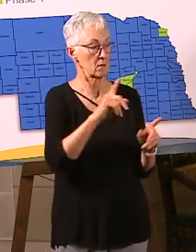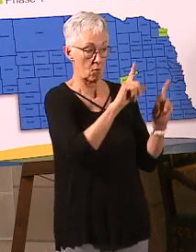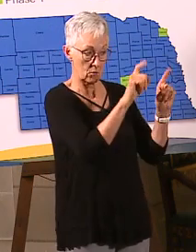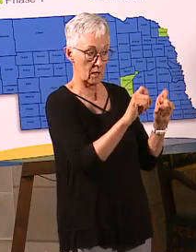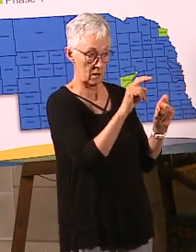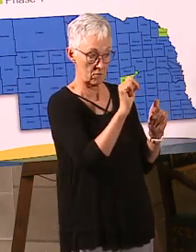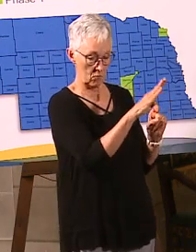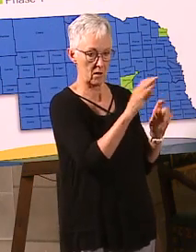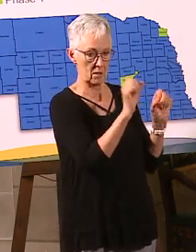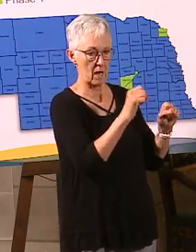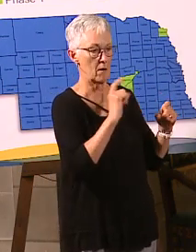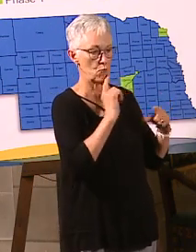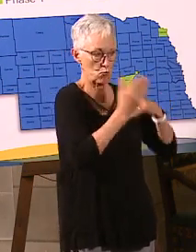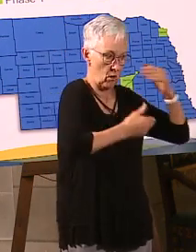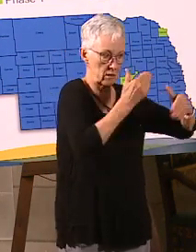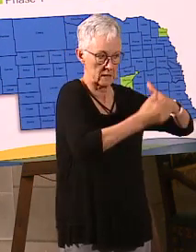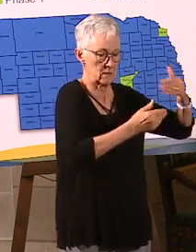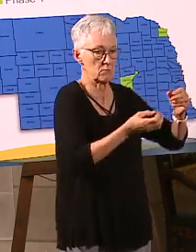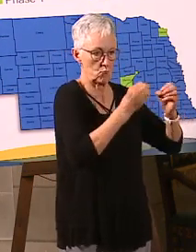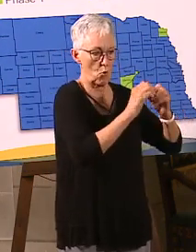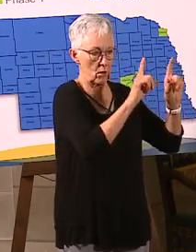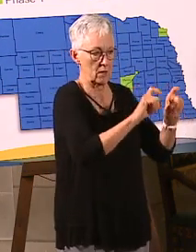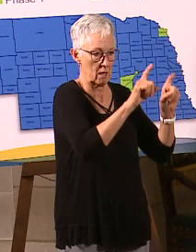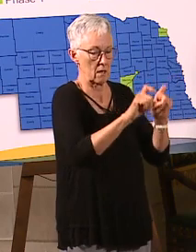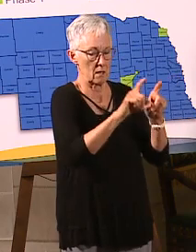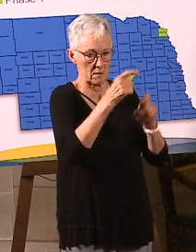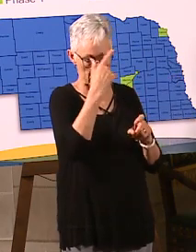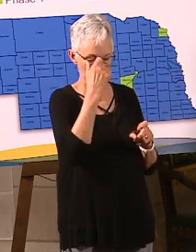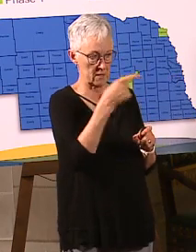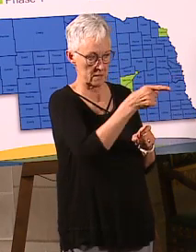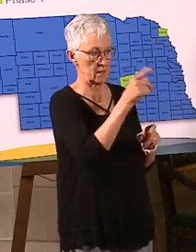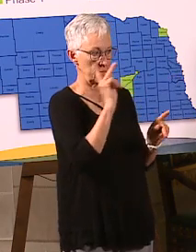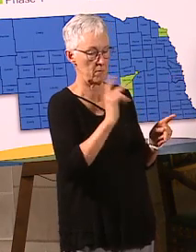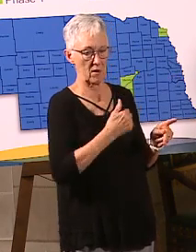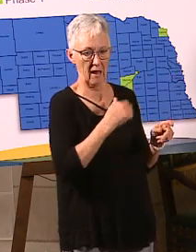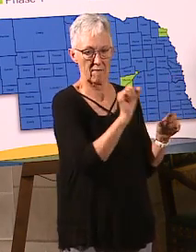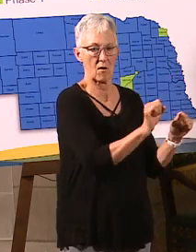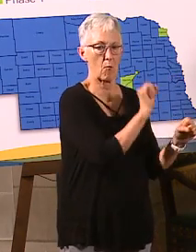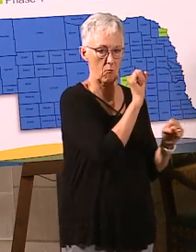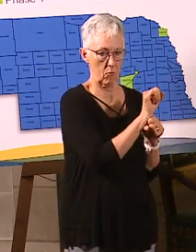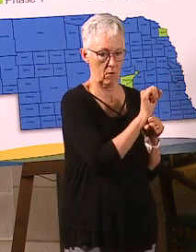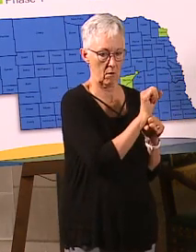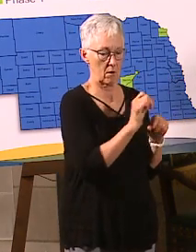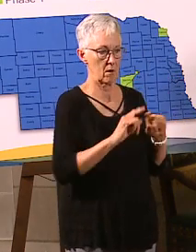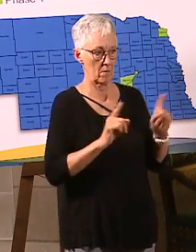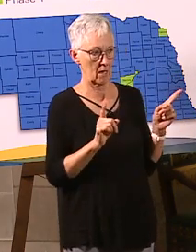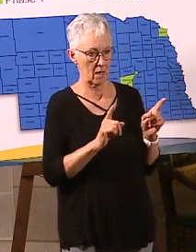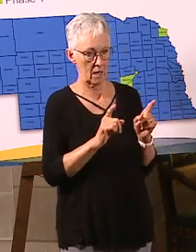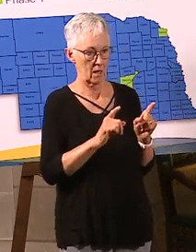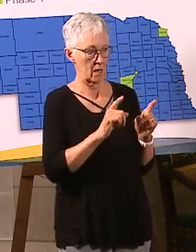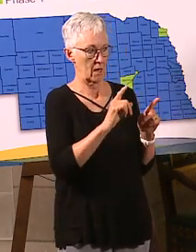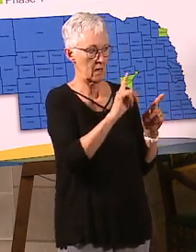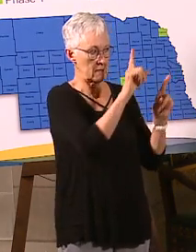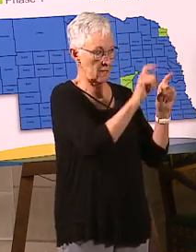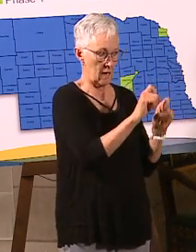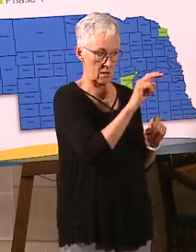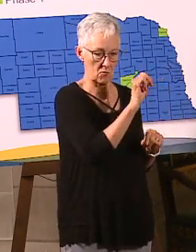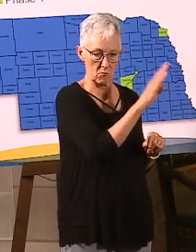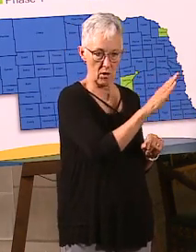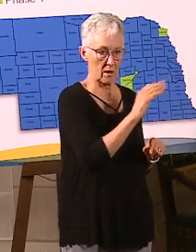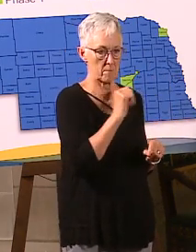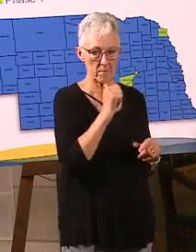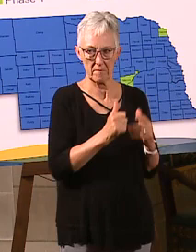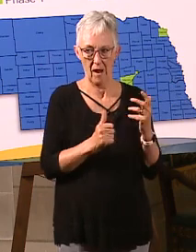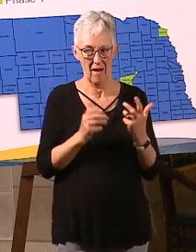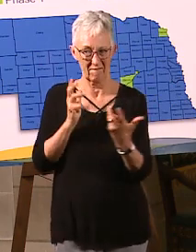sign up ahead of time, you've got a time slot, we can process that through. So, but not every testing solution fits every person, right? We want to have a